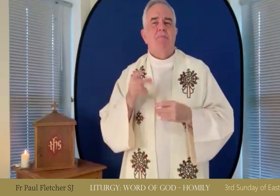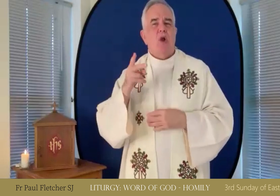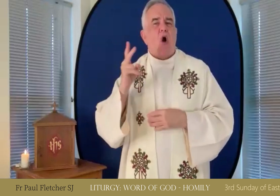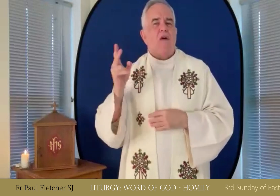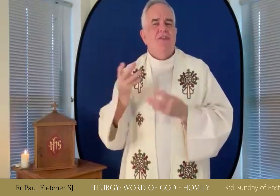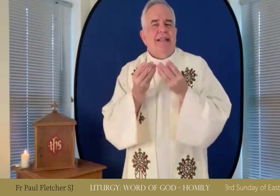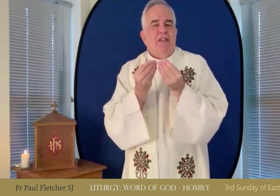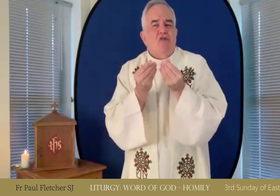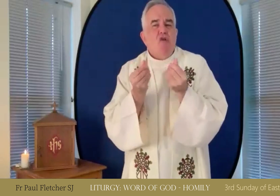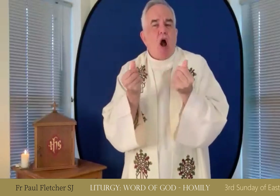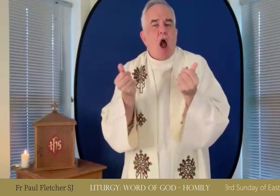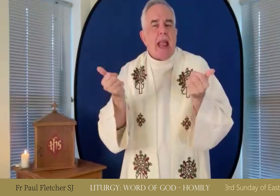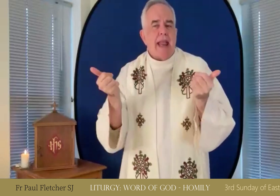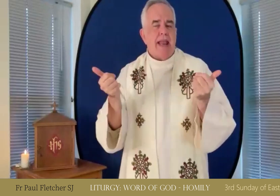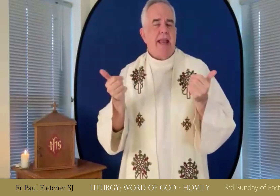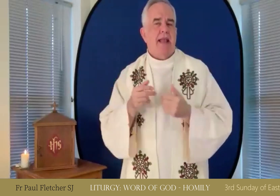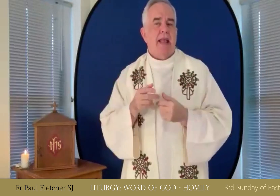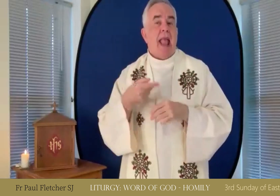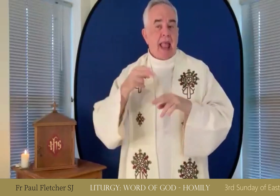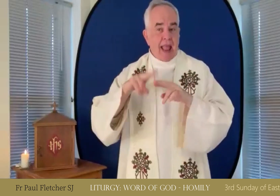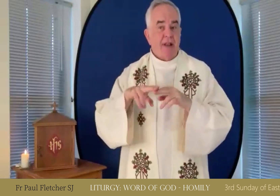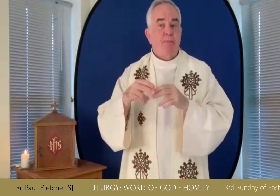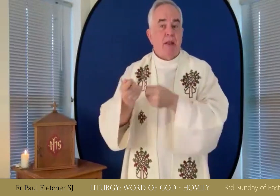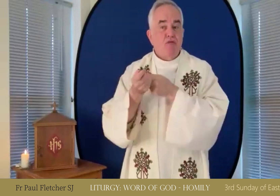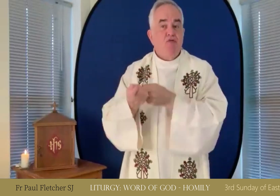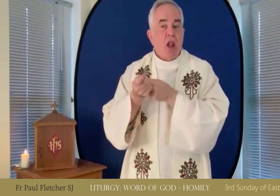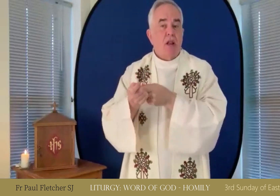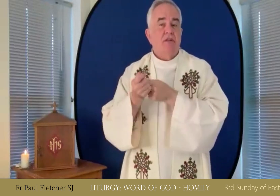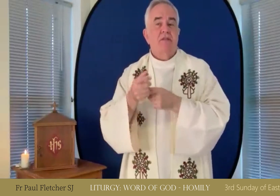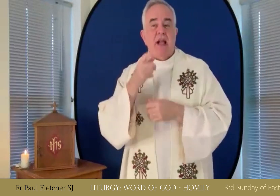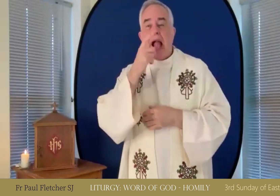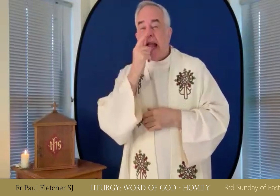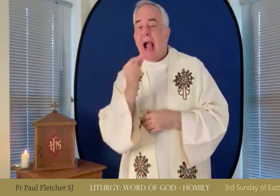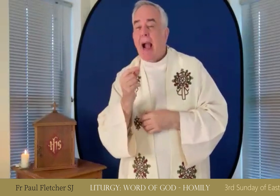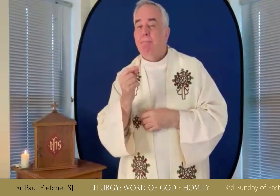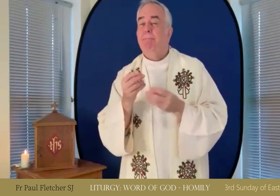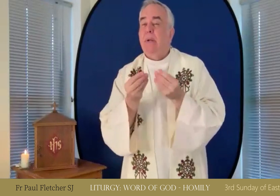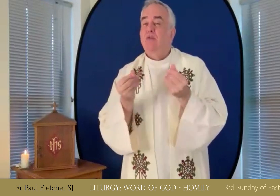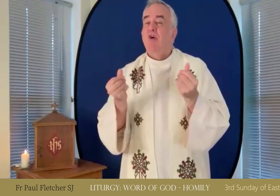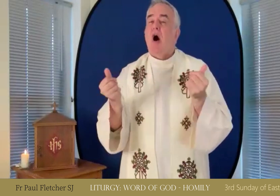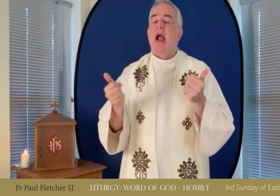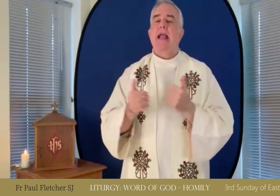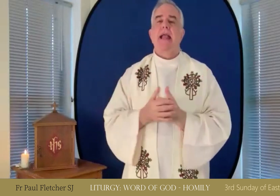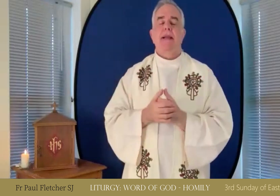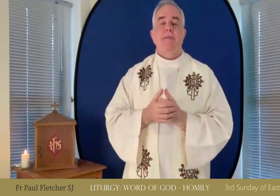because often it's dry. If it's been grilled, can be dry.